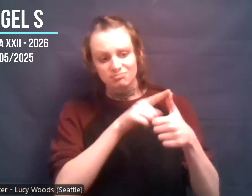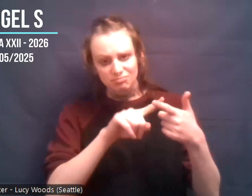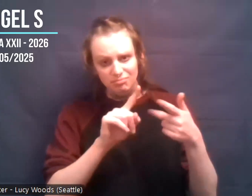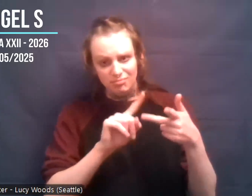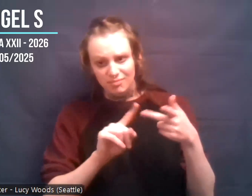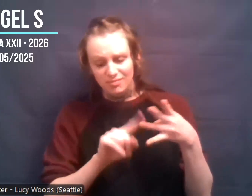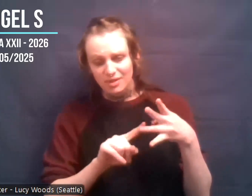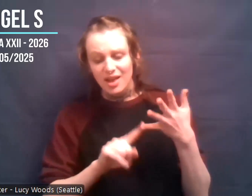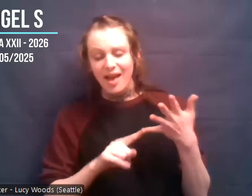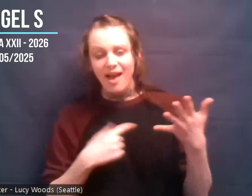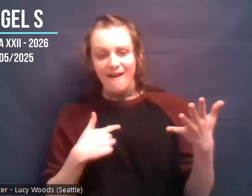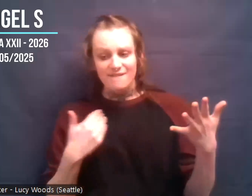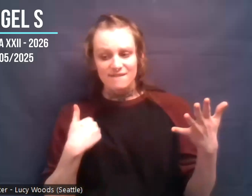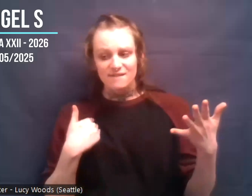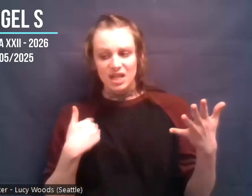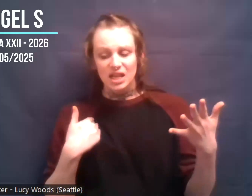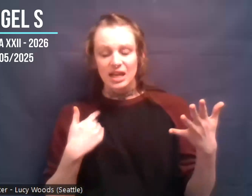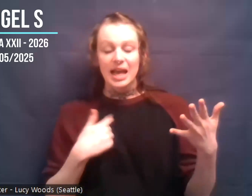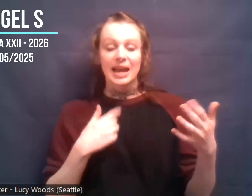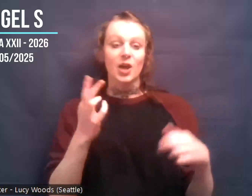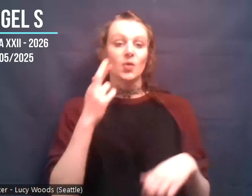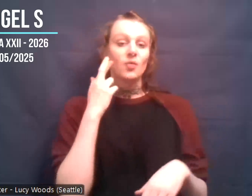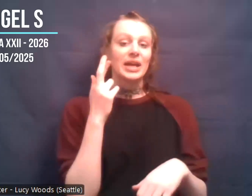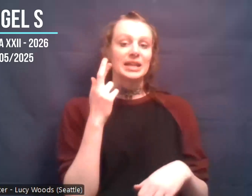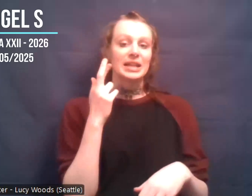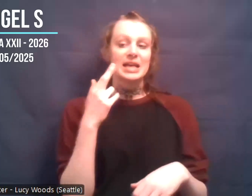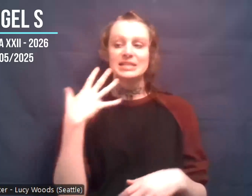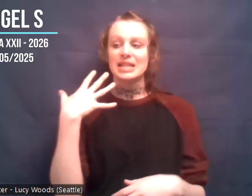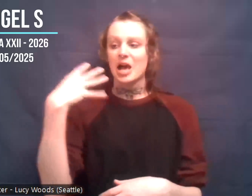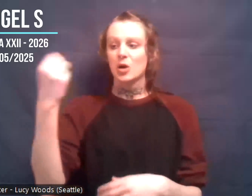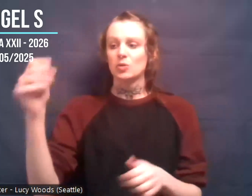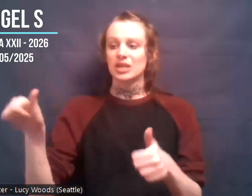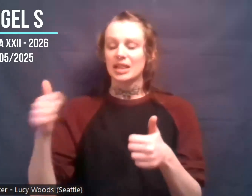the extrinsic things, I was completely ignoring what was happening internally.